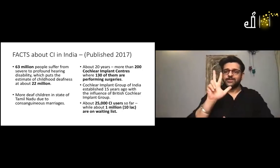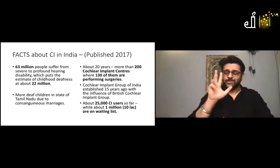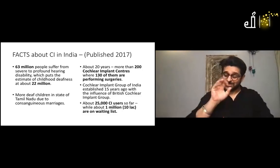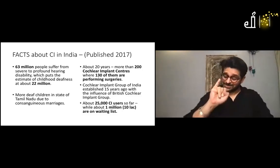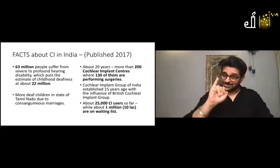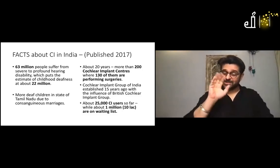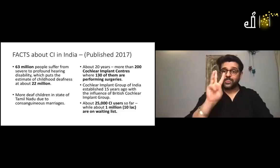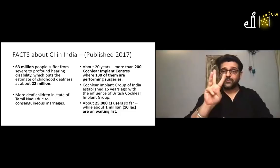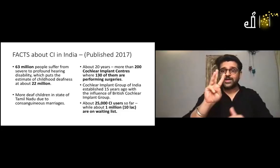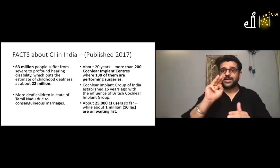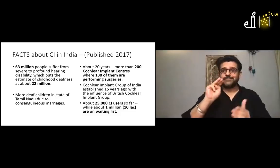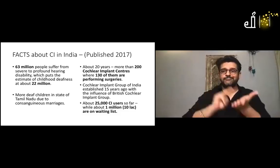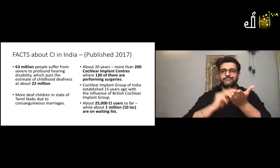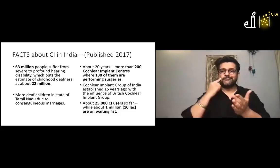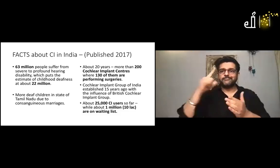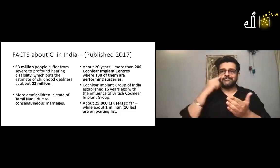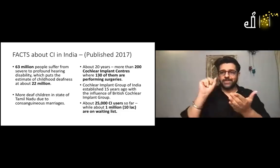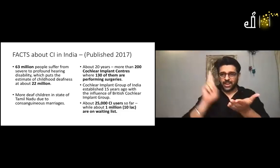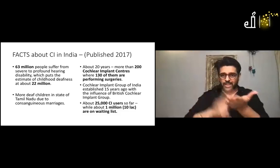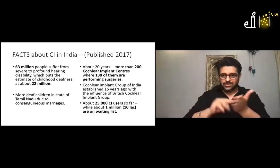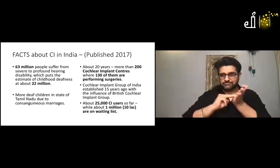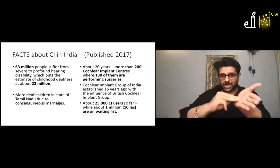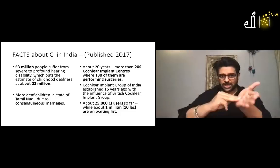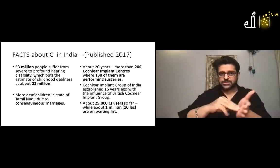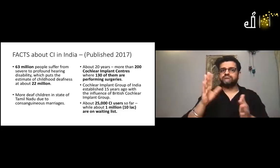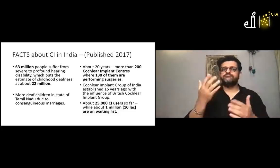It shows that 63 million